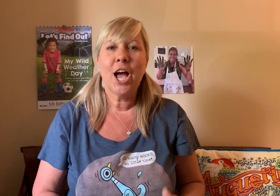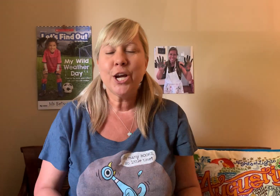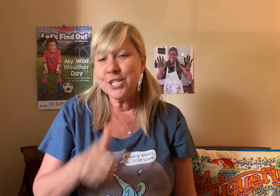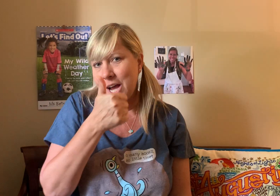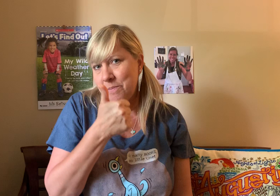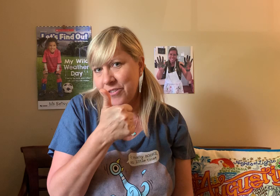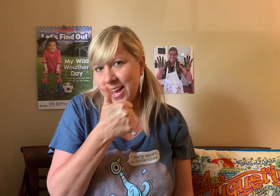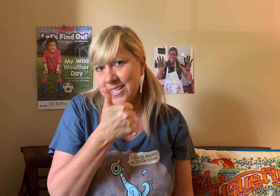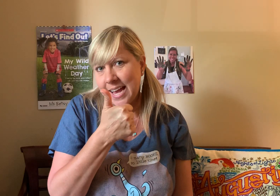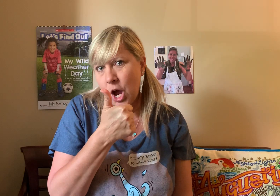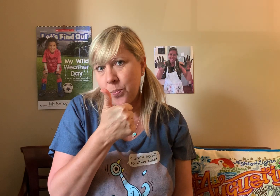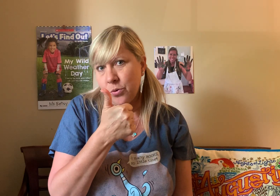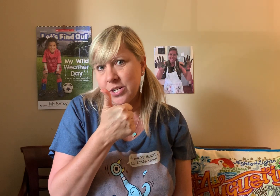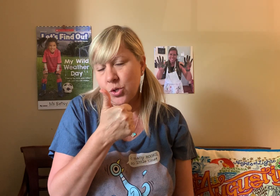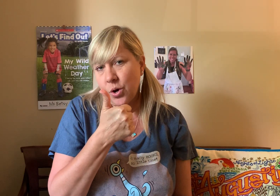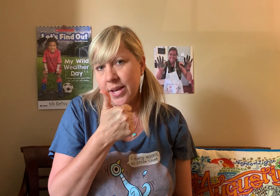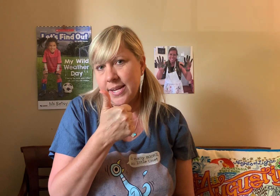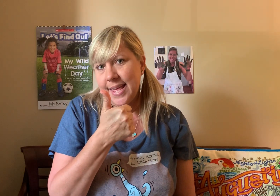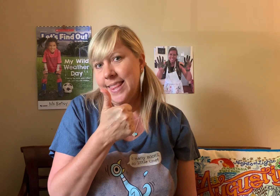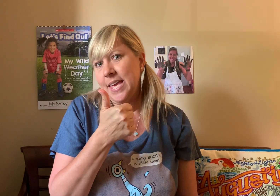Good job, friends. I hope you enjoyed the